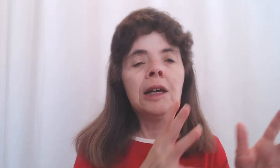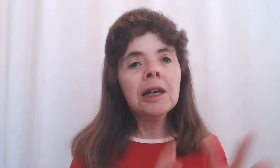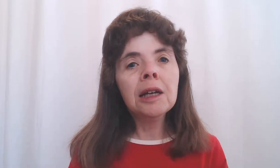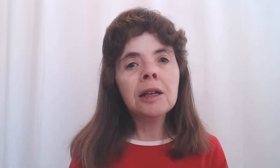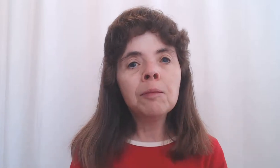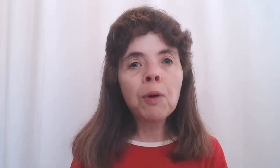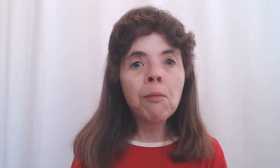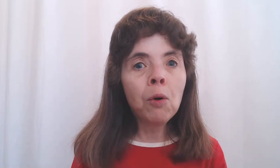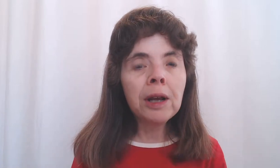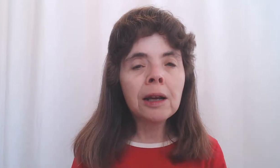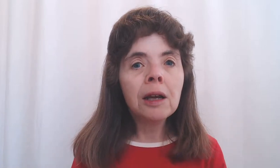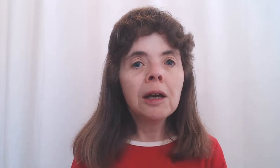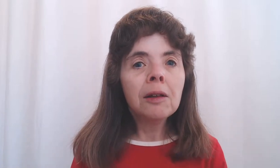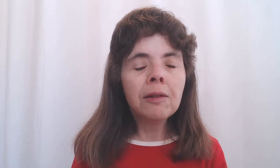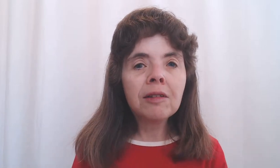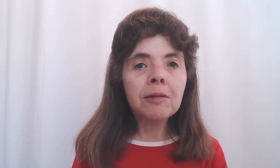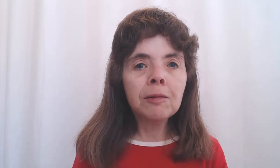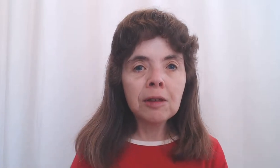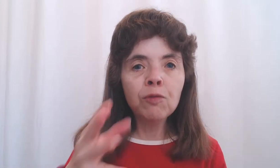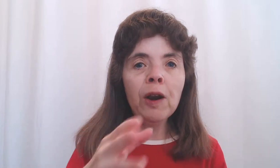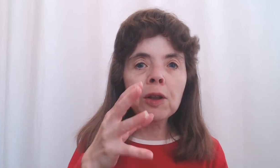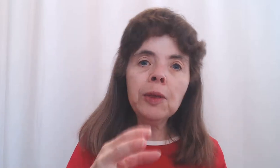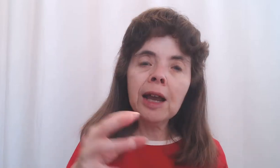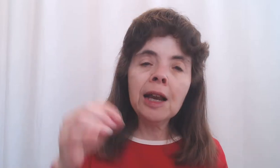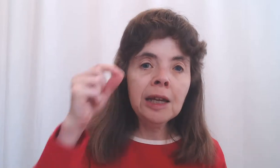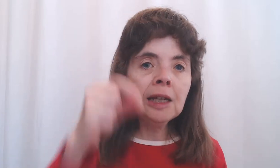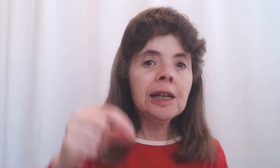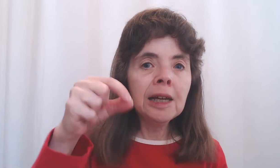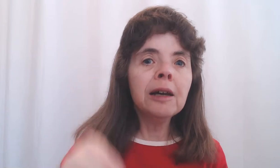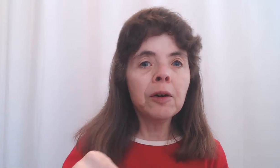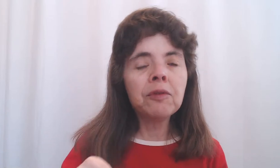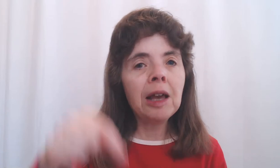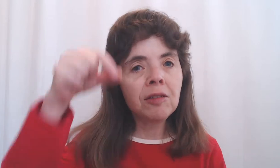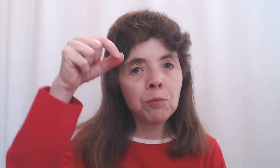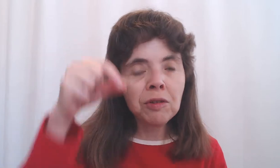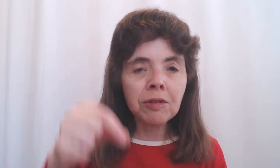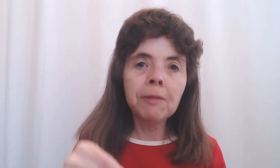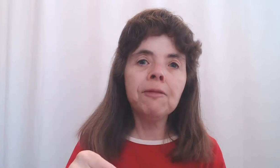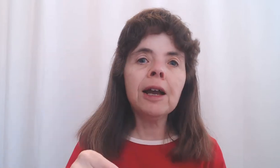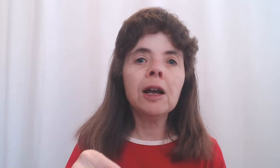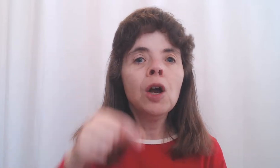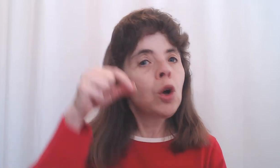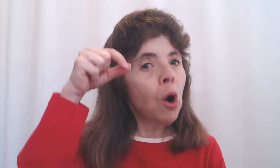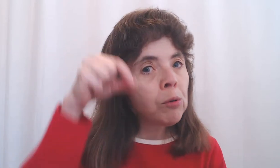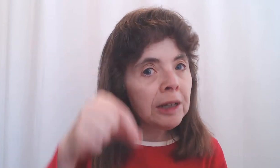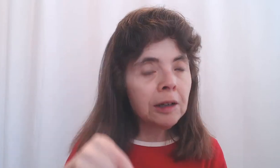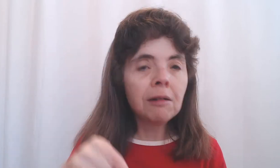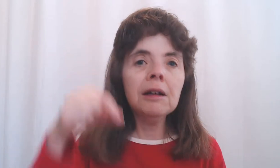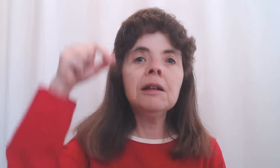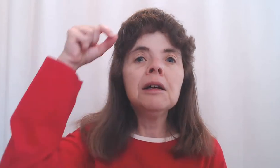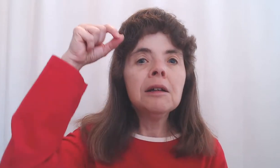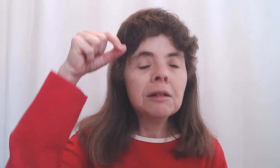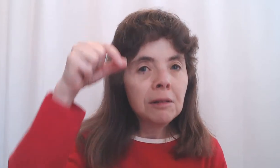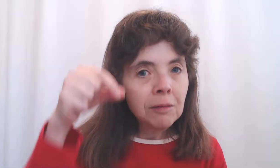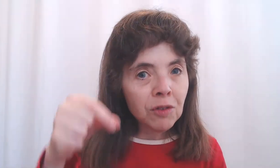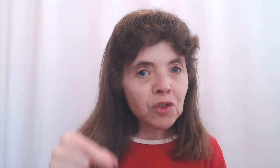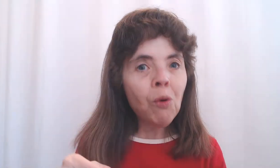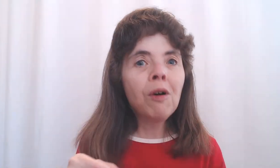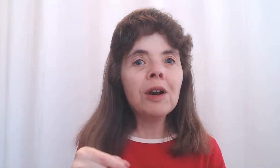in promoting this, this very thing. And he gives a specific coherent story.